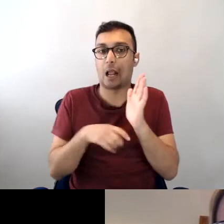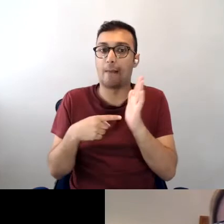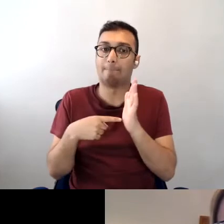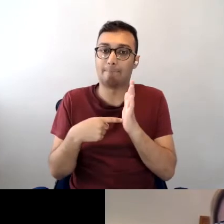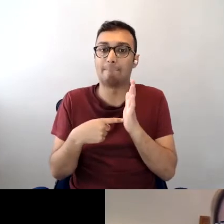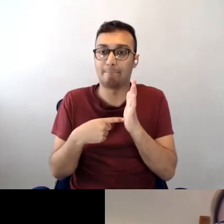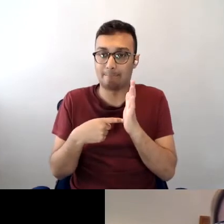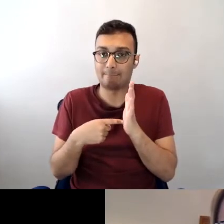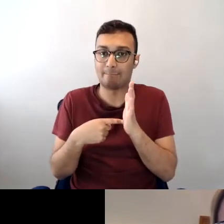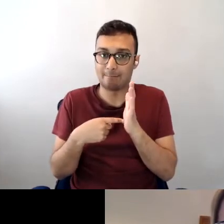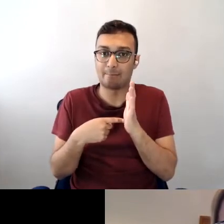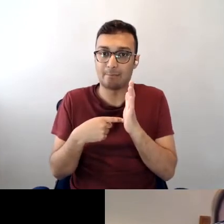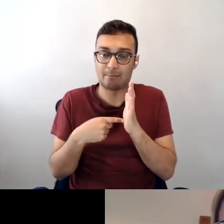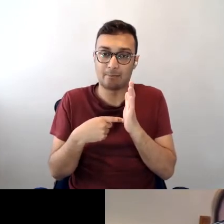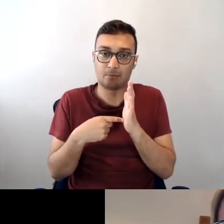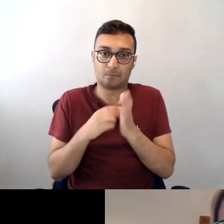OT